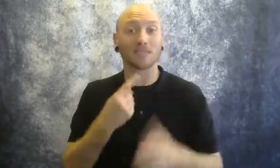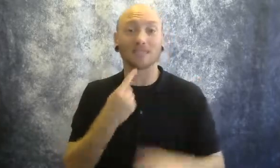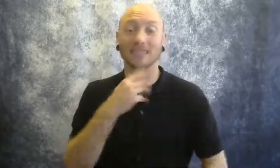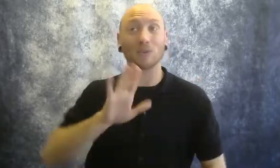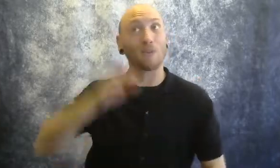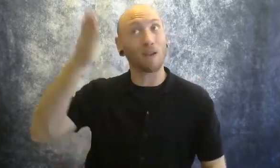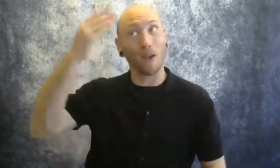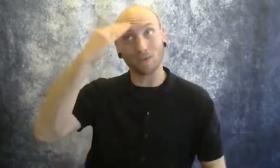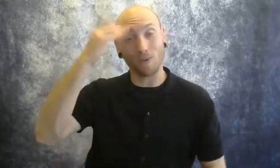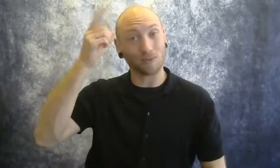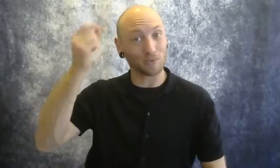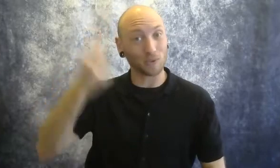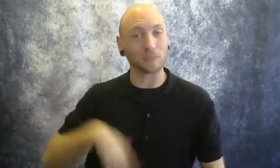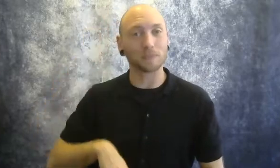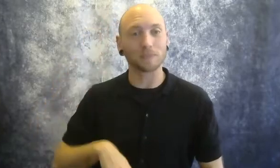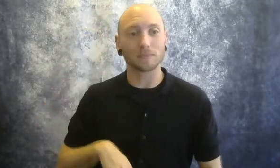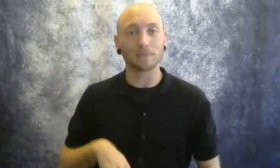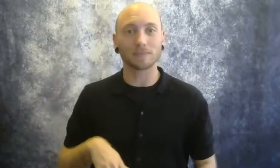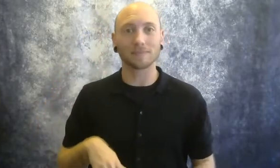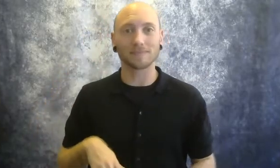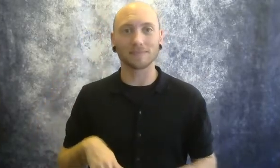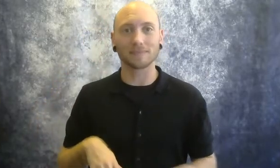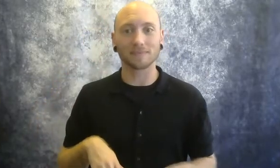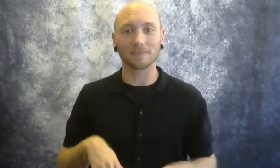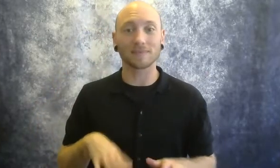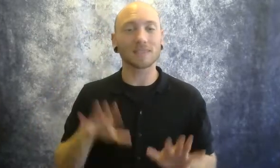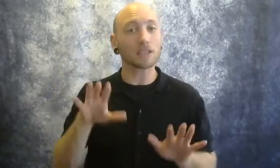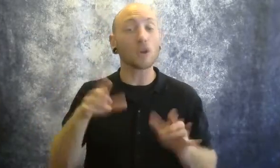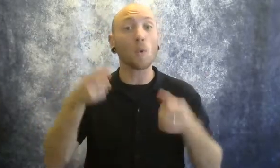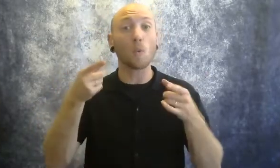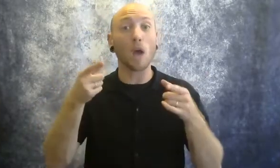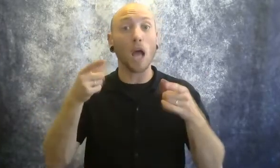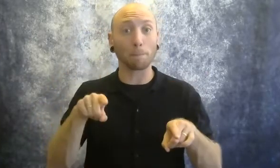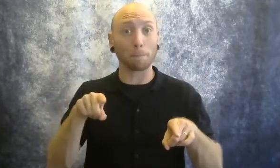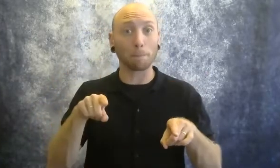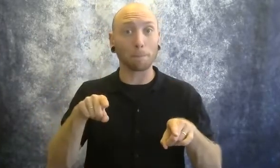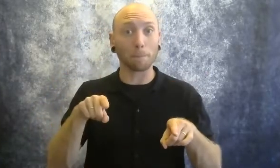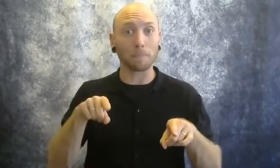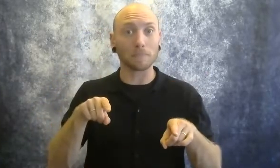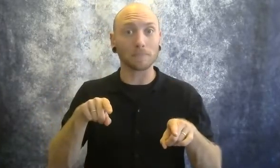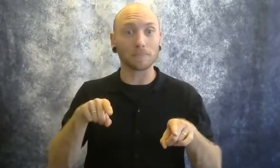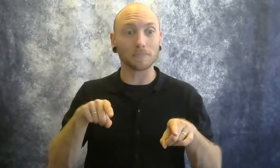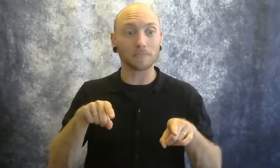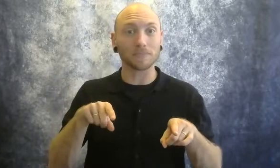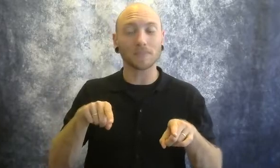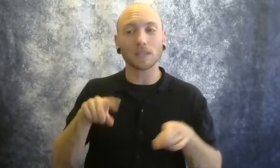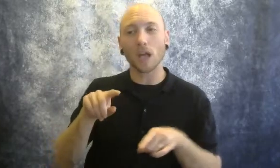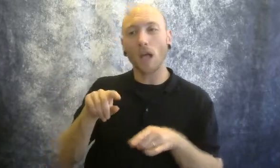my sponsor always said, God knows his business, okay? So they didn't do that for 7 hours. What happened is